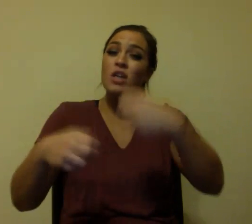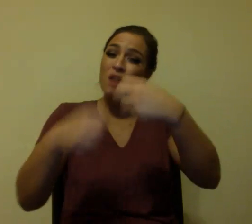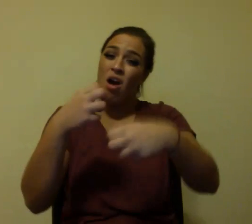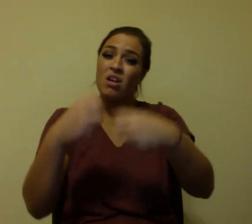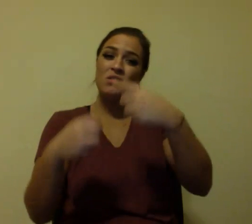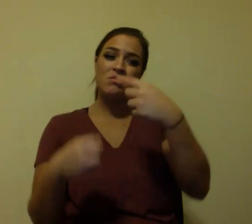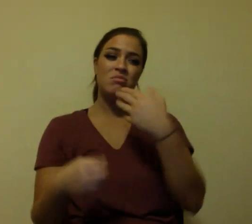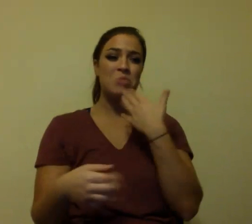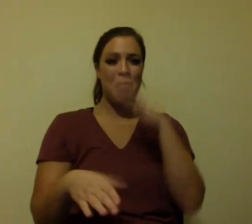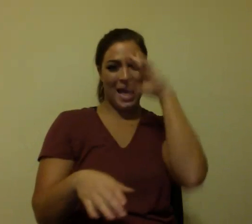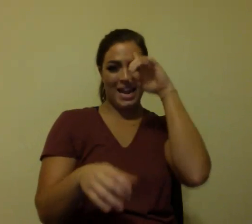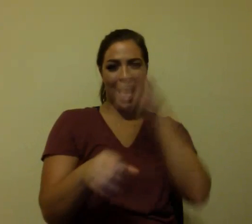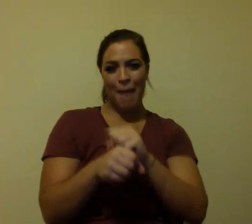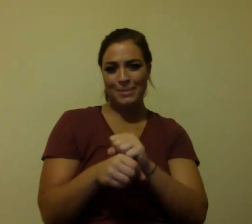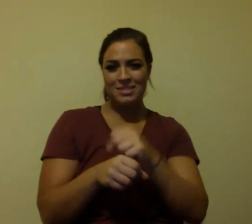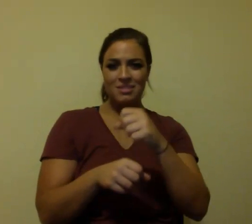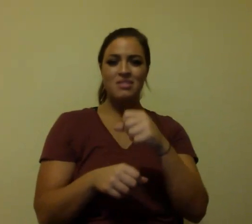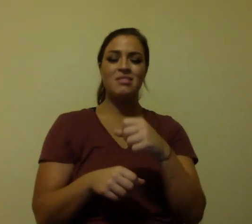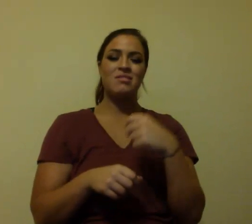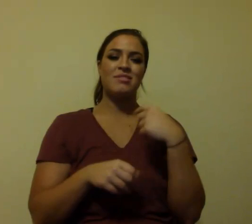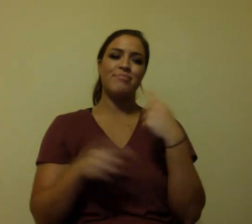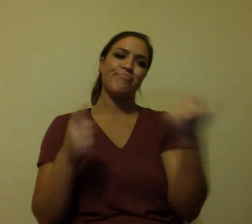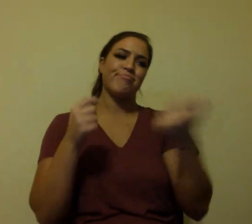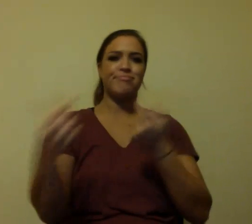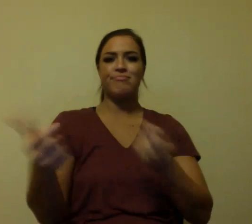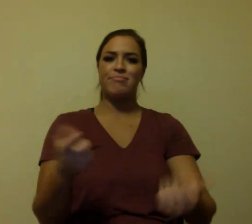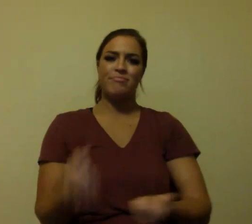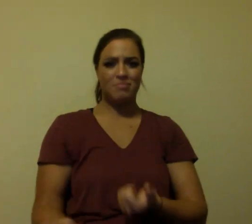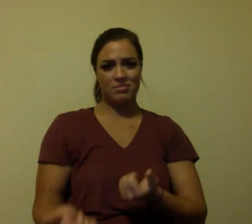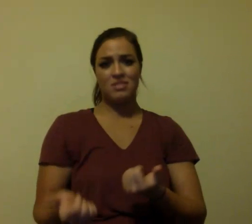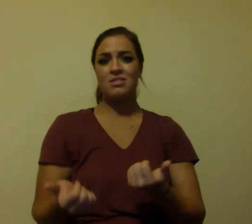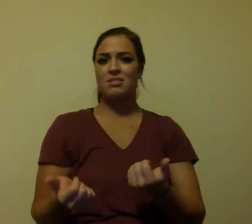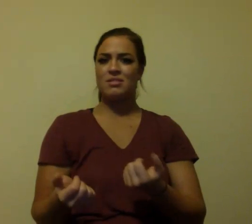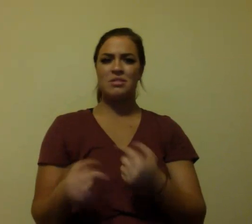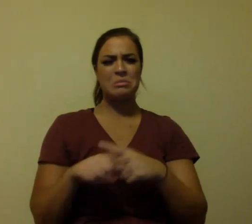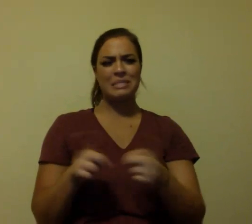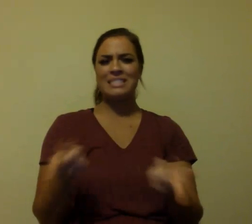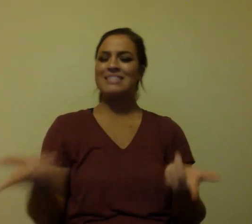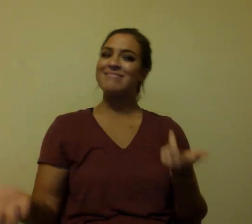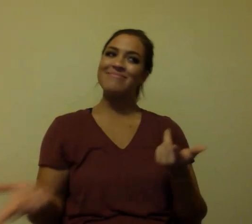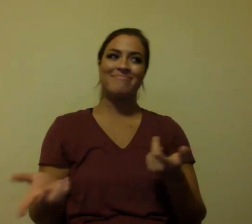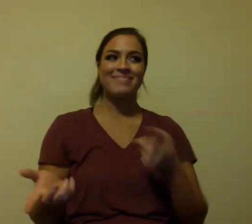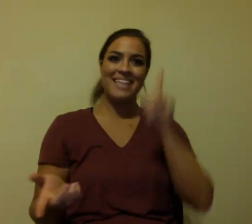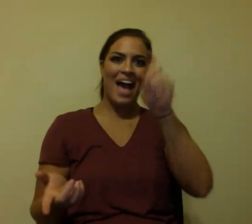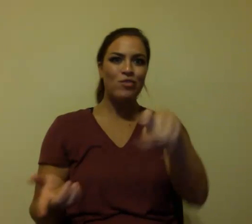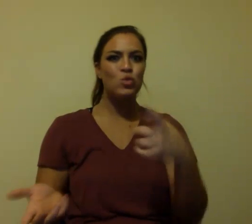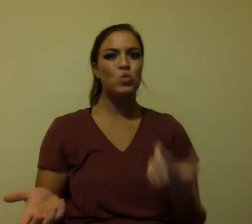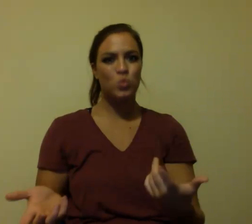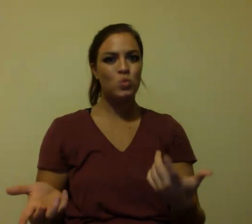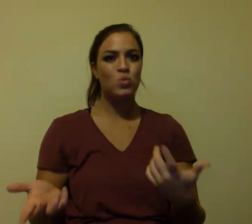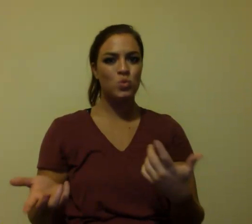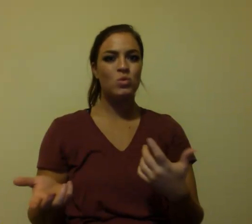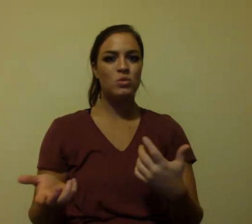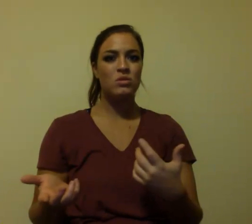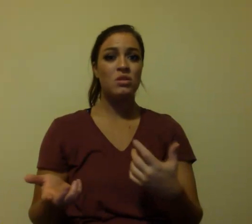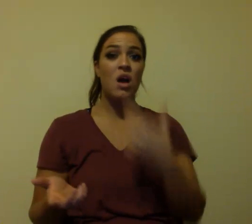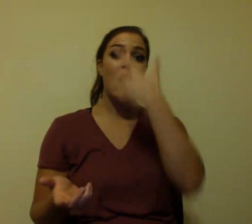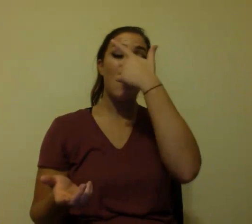long. But you can't afford not to give them up. Because sooner or later, you're going to hit a time in your